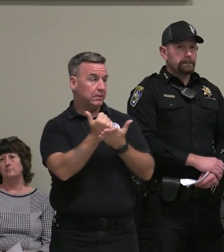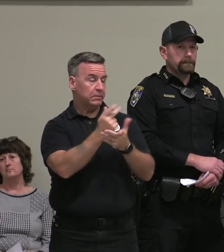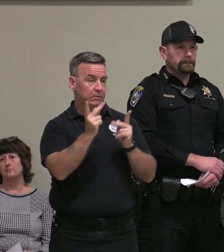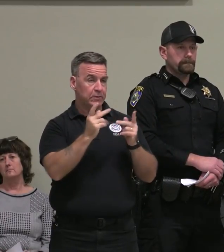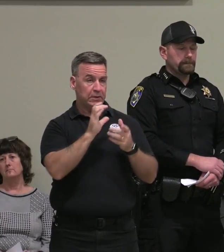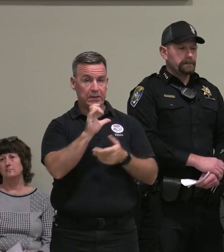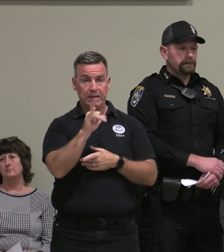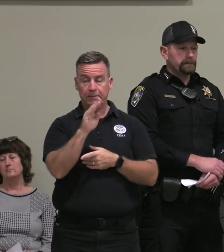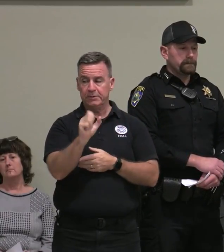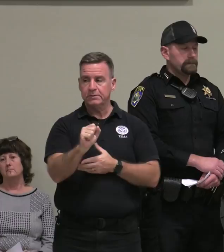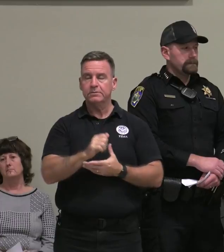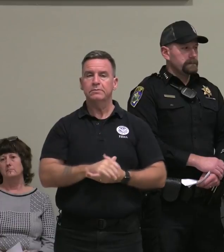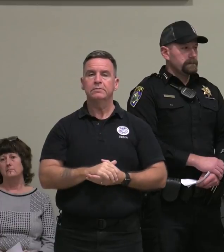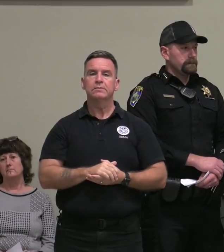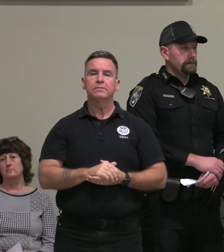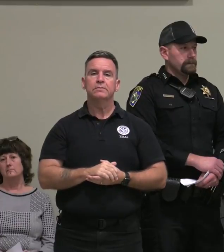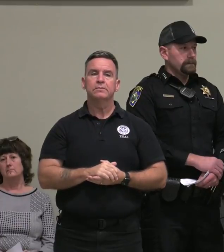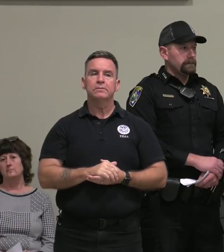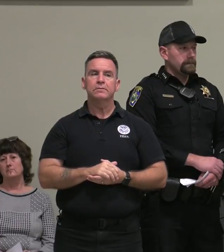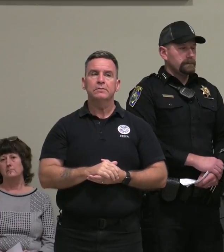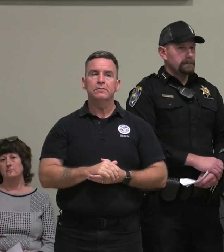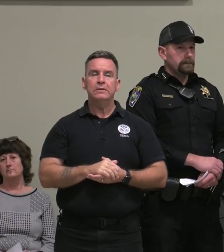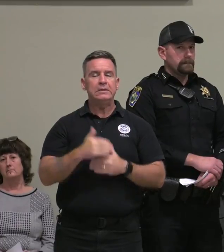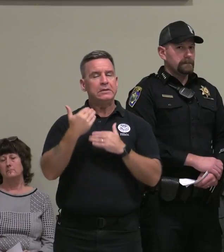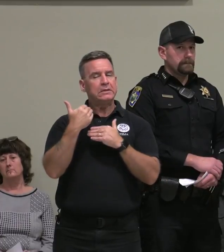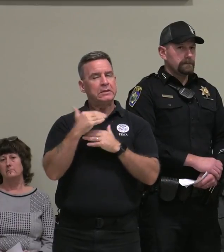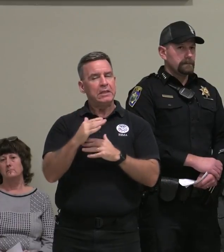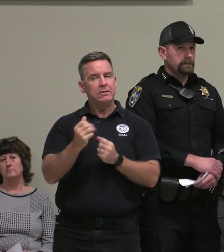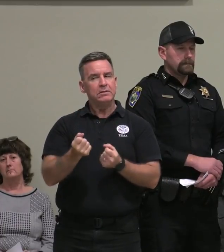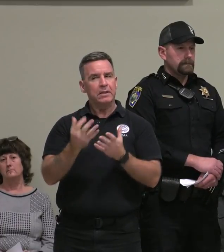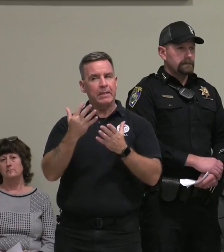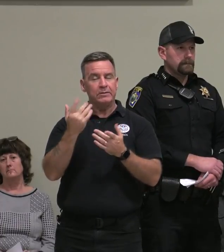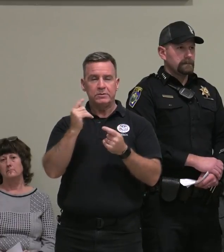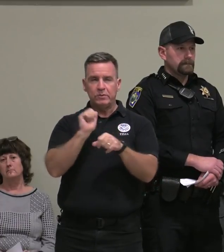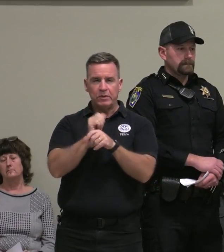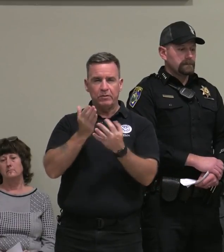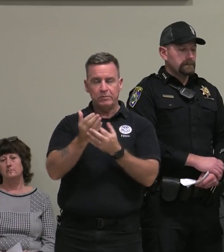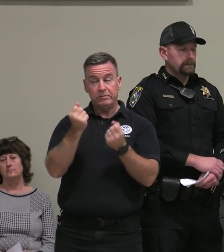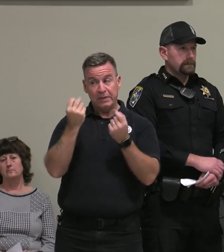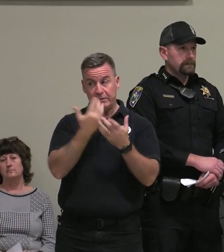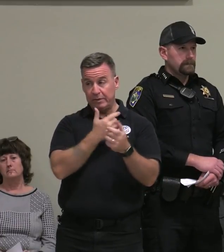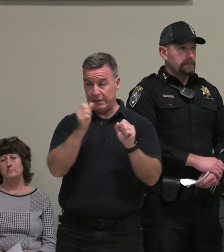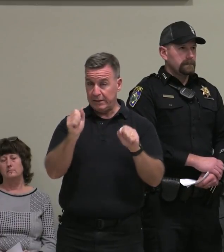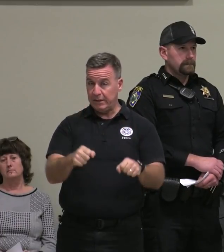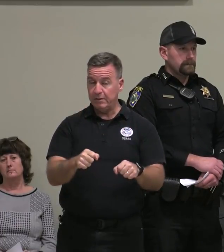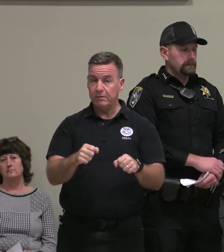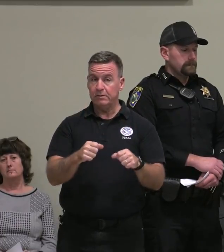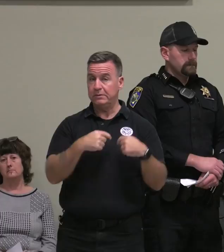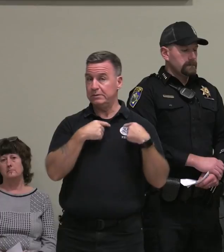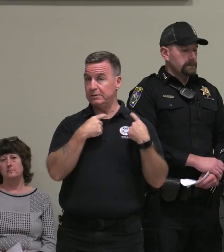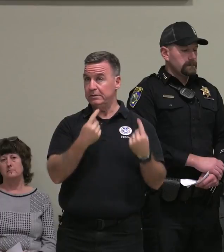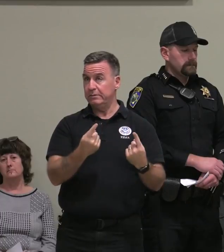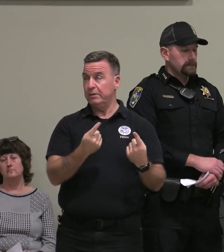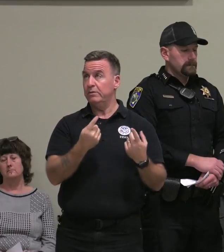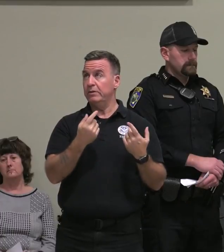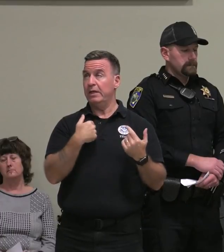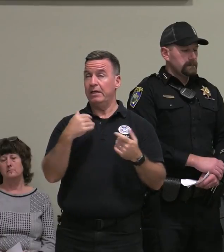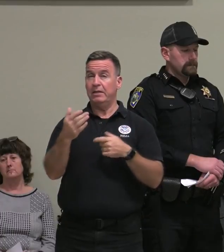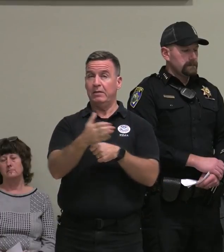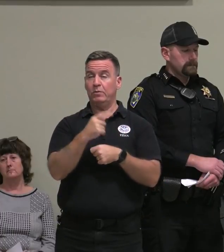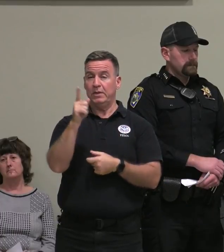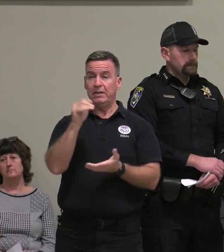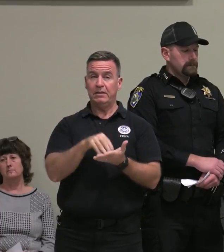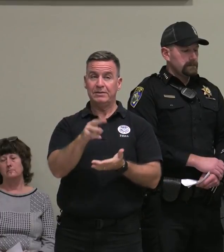people with their claims. We have a limited number of resources. We're trying to work through as much as we can. As of tonight, we've received 1